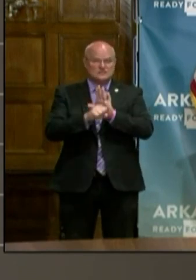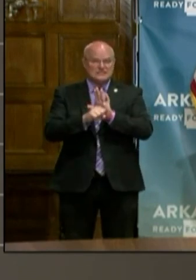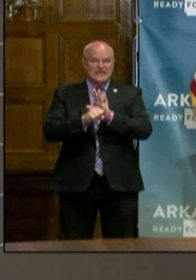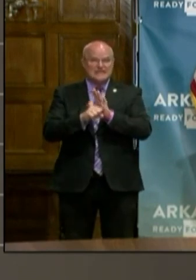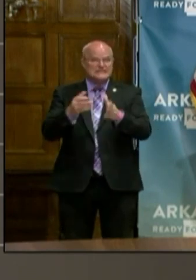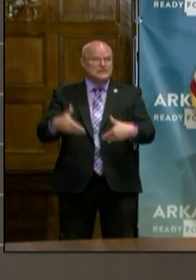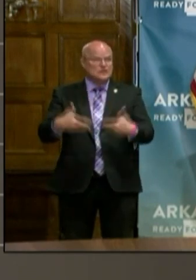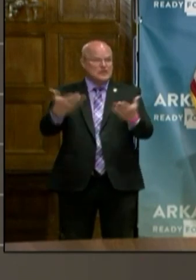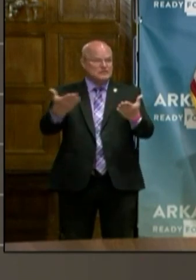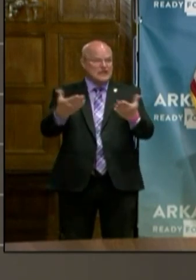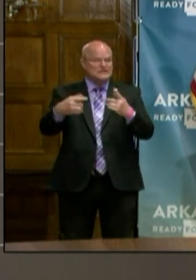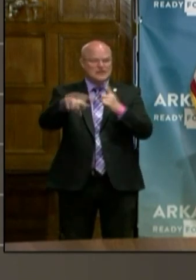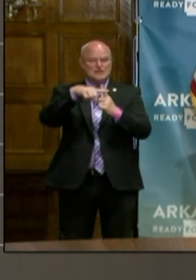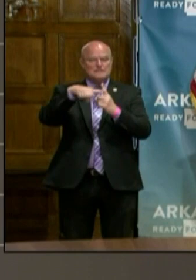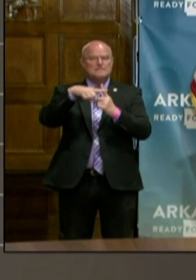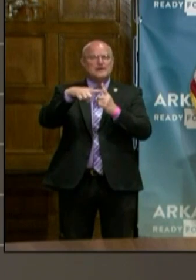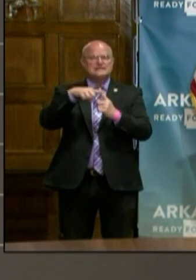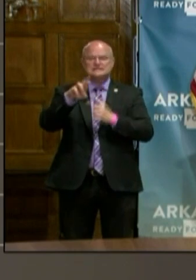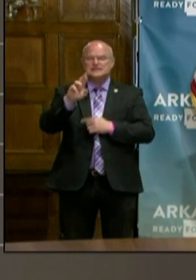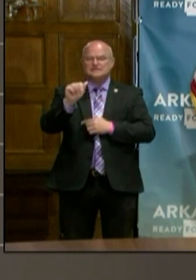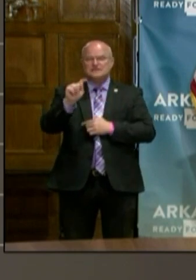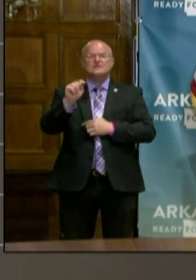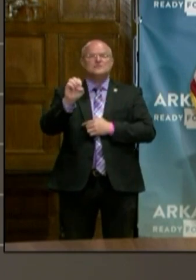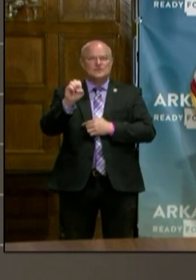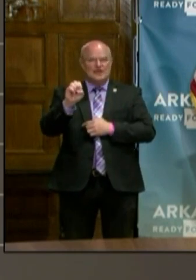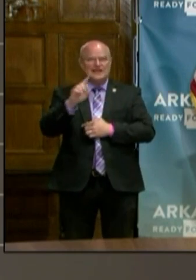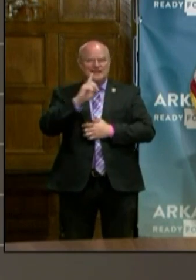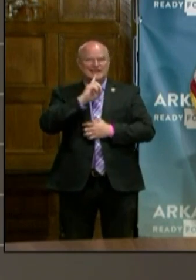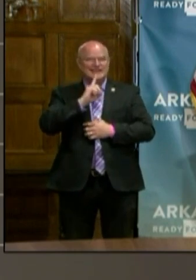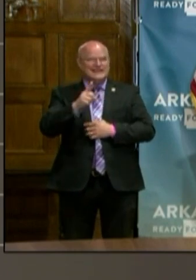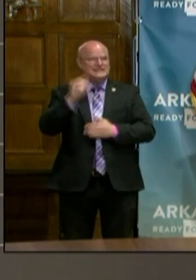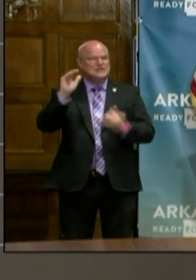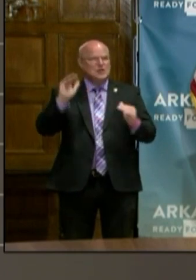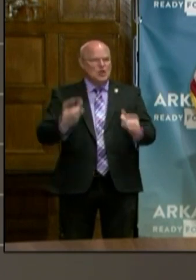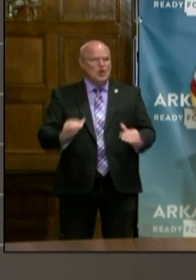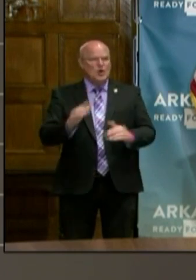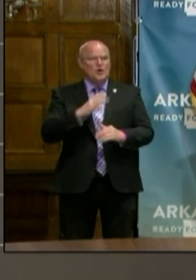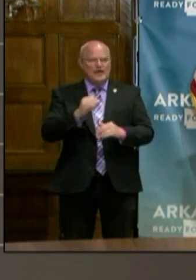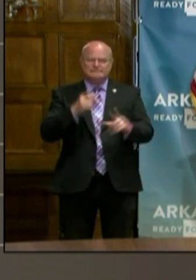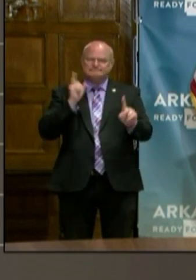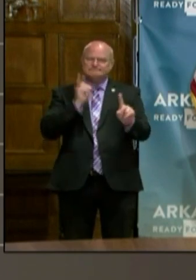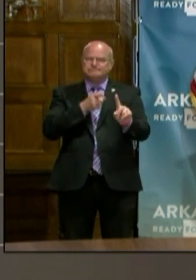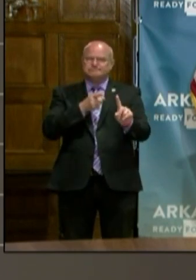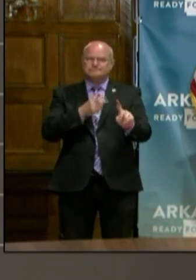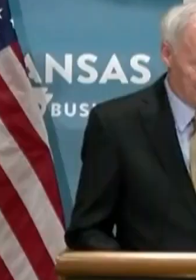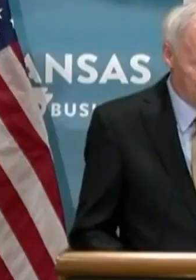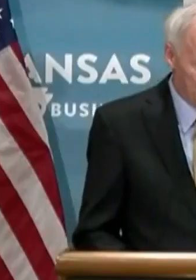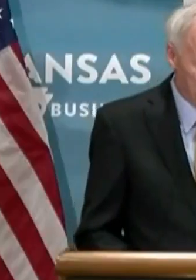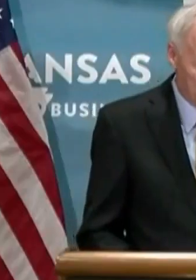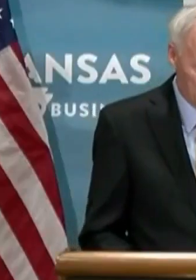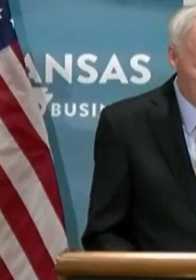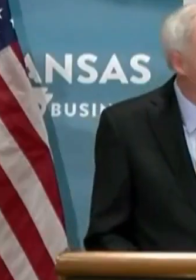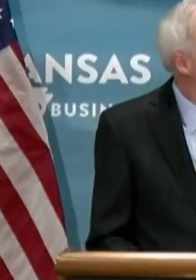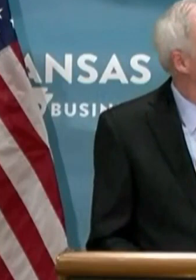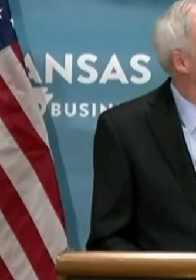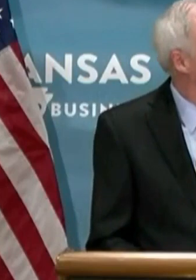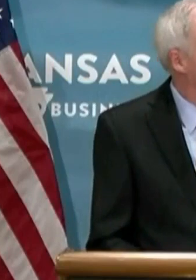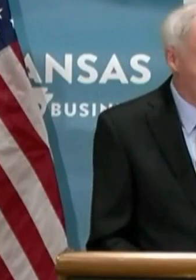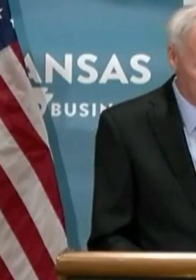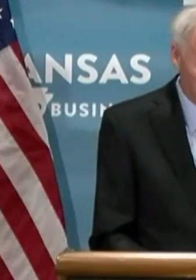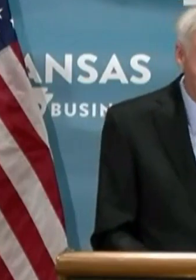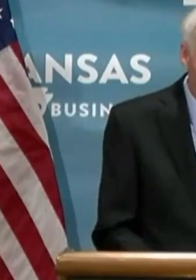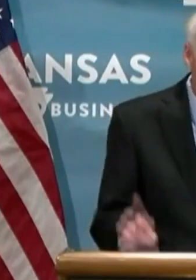the recommendations, our positivity rate is low and on target. And I think that